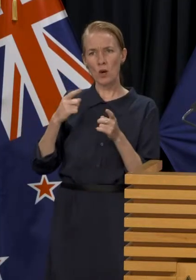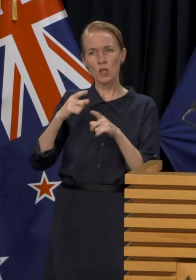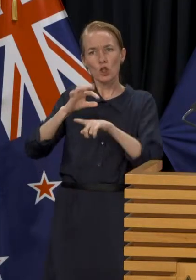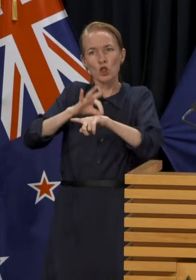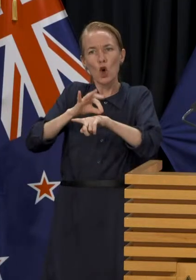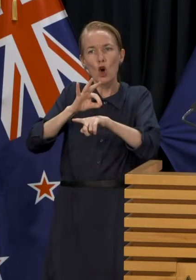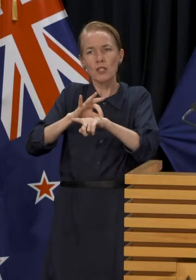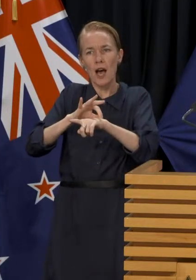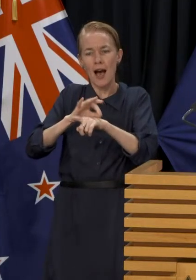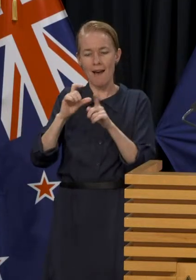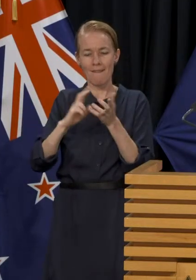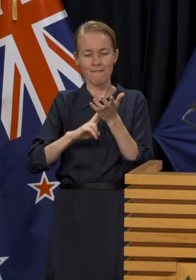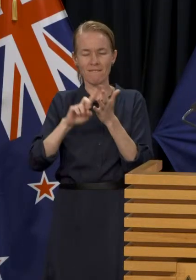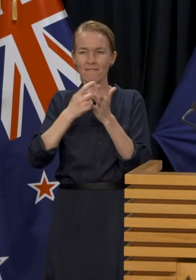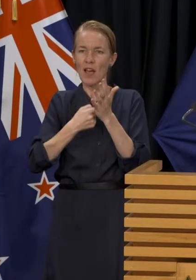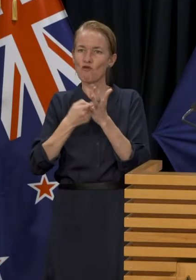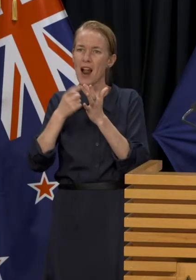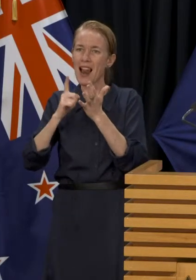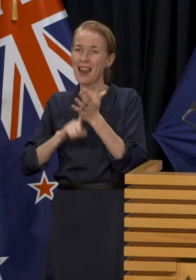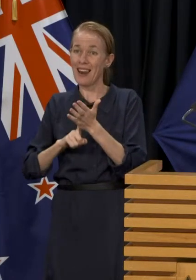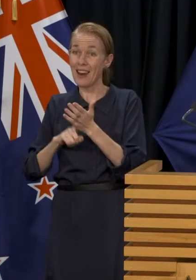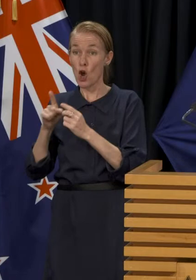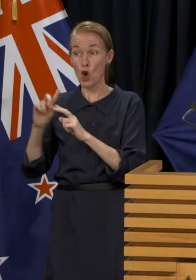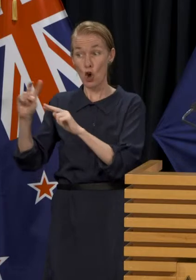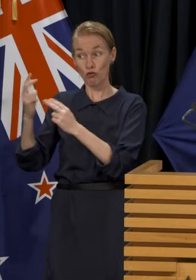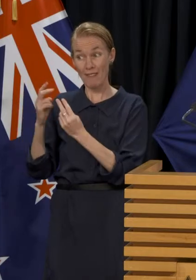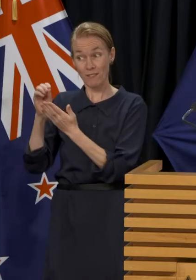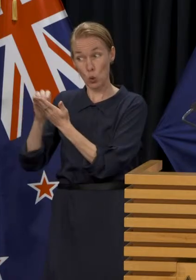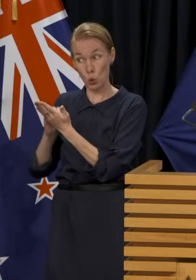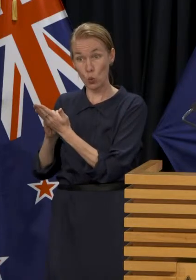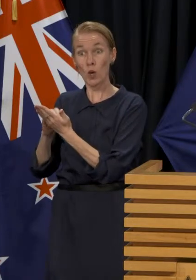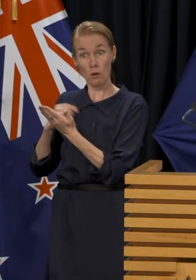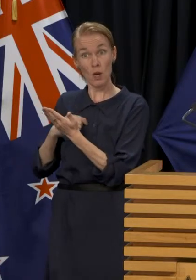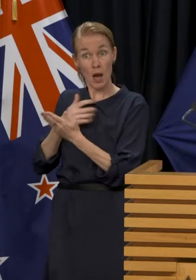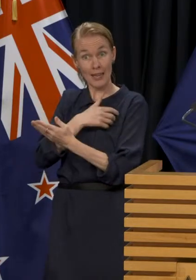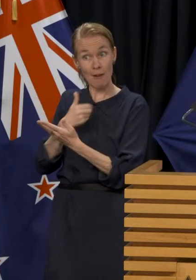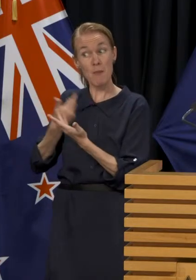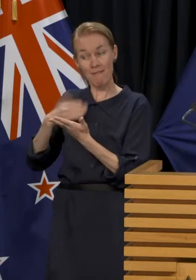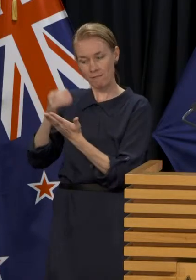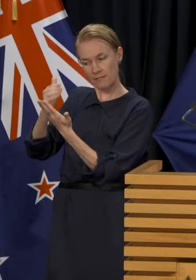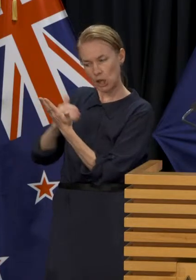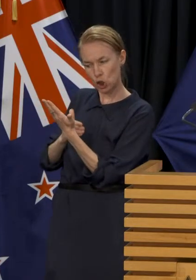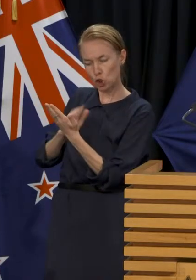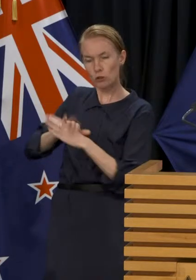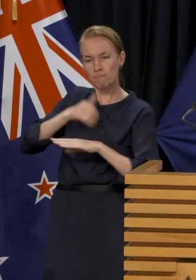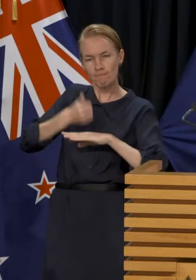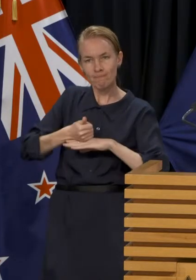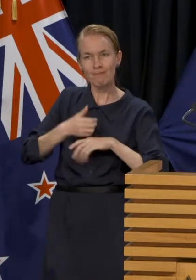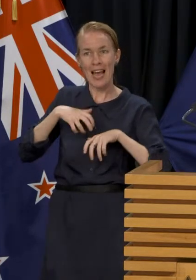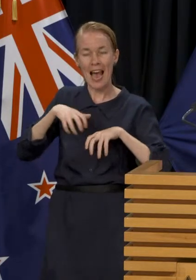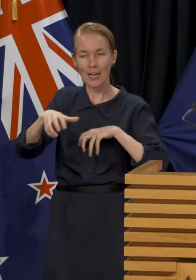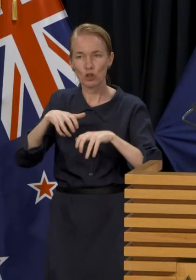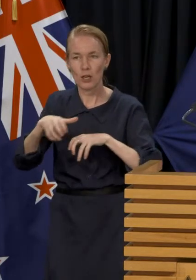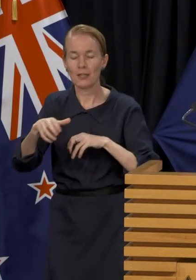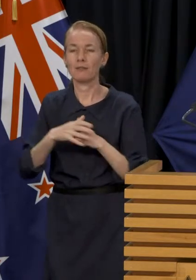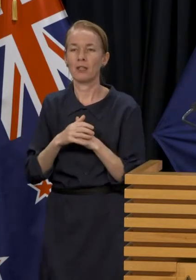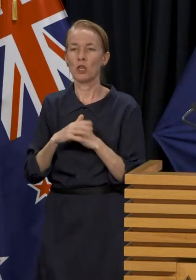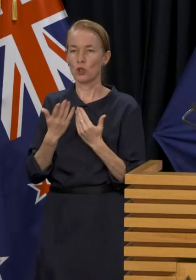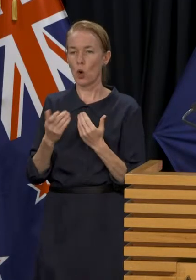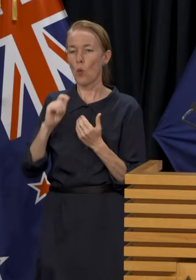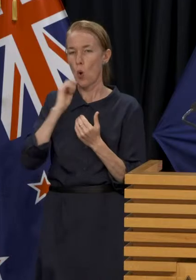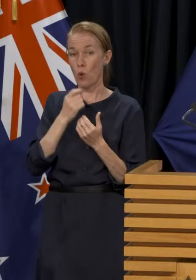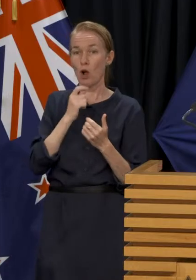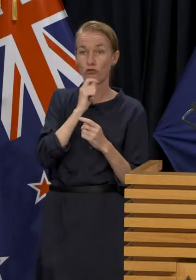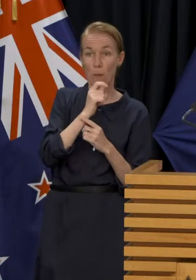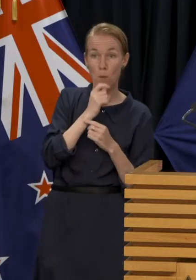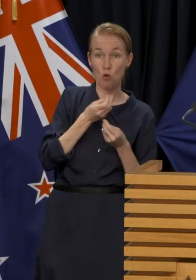things that we should be working on, and we are working on those. And so I want to be able to provide an update on those subsequent recommendations at the same time as we release